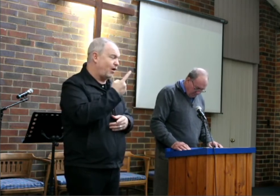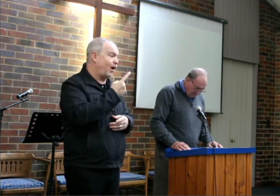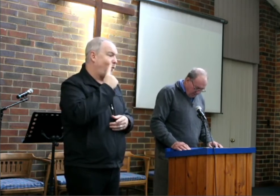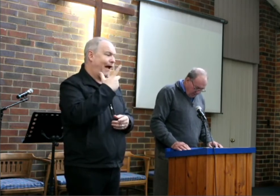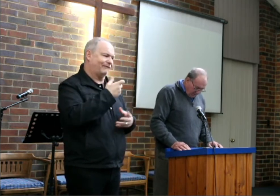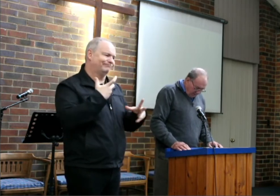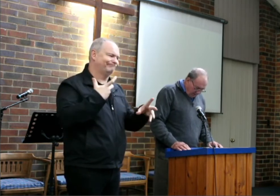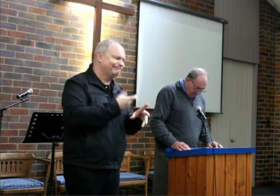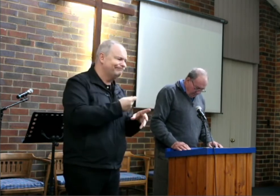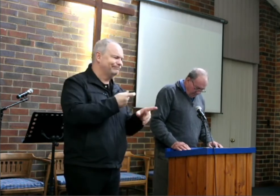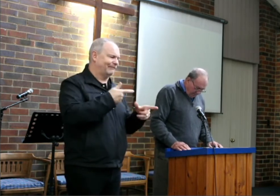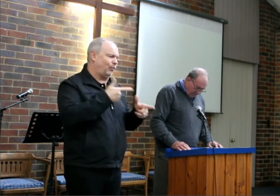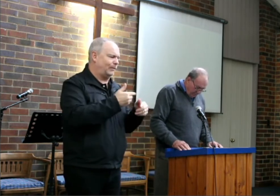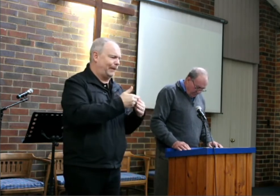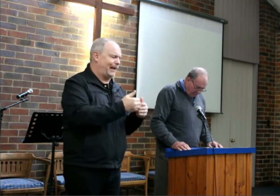induced.